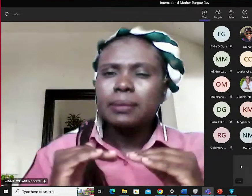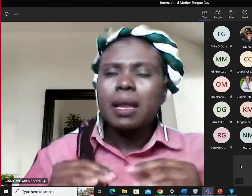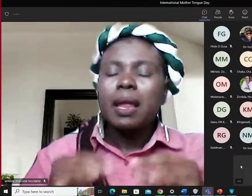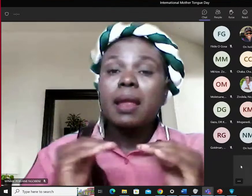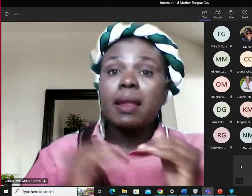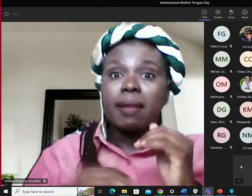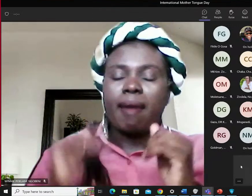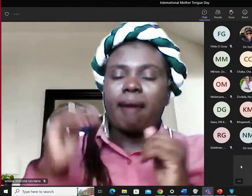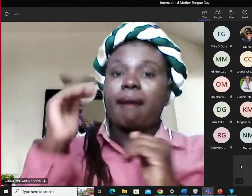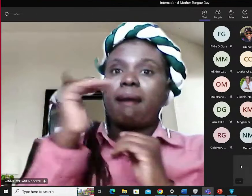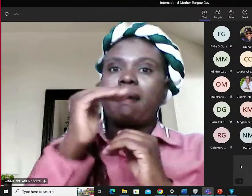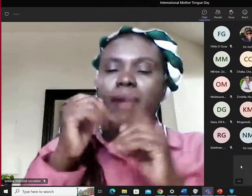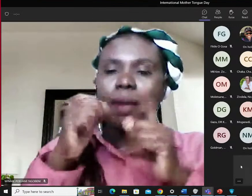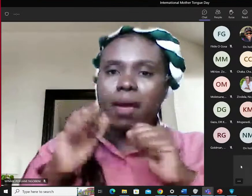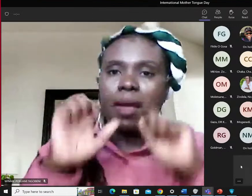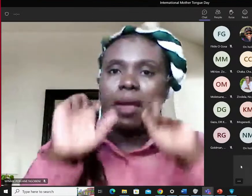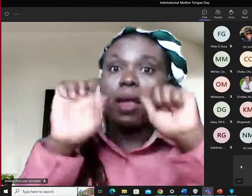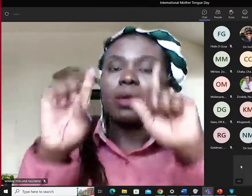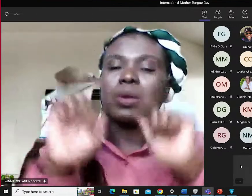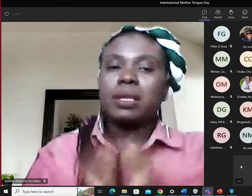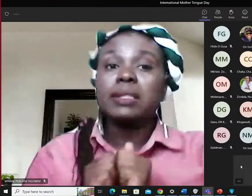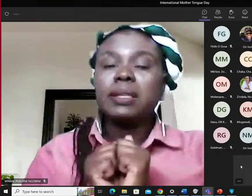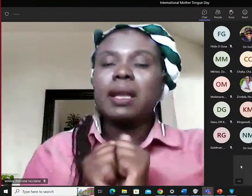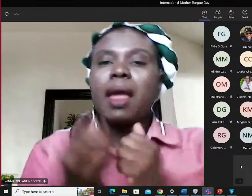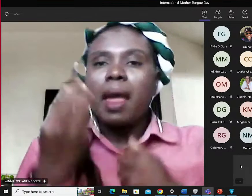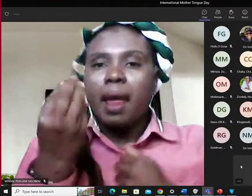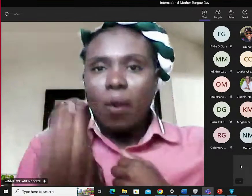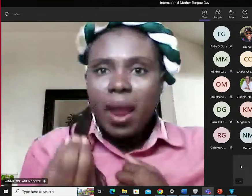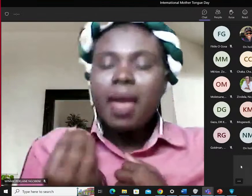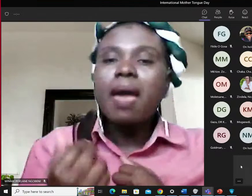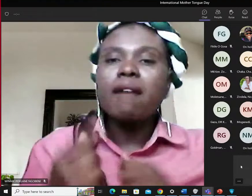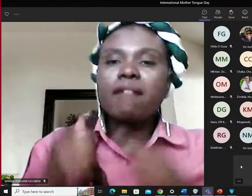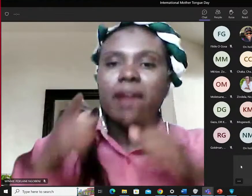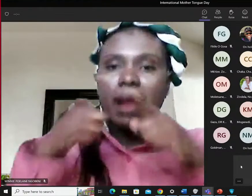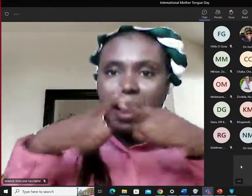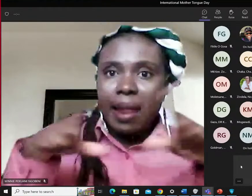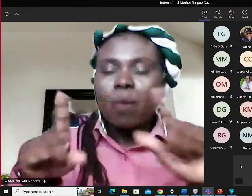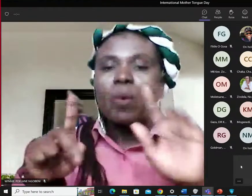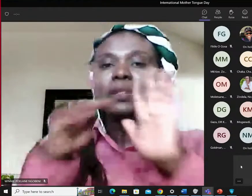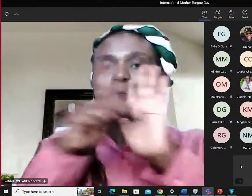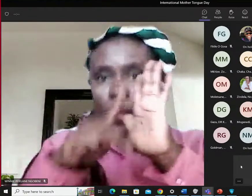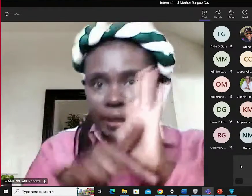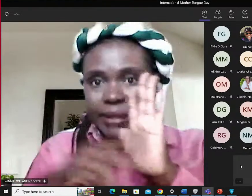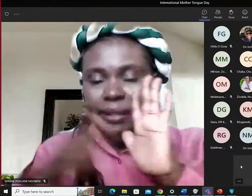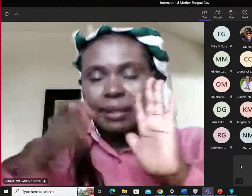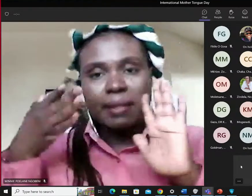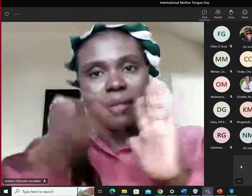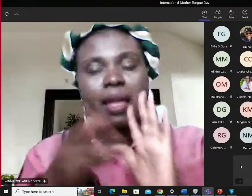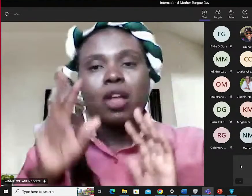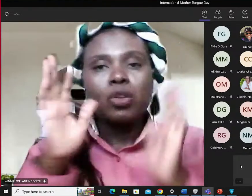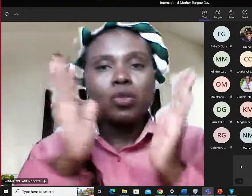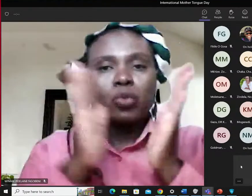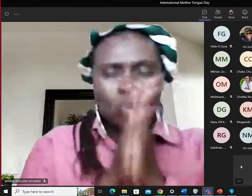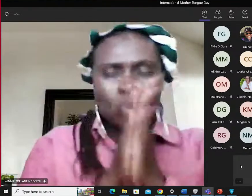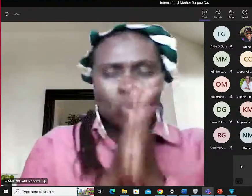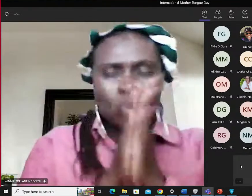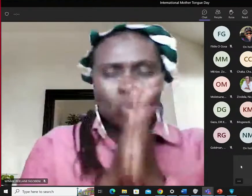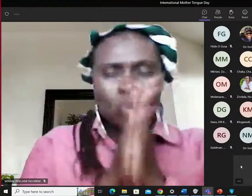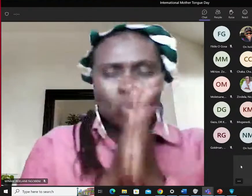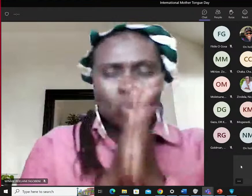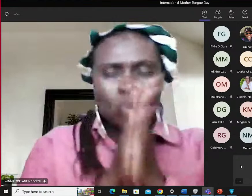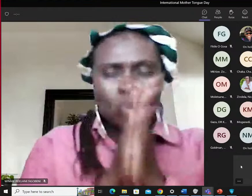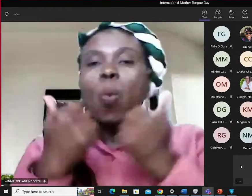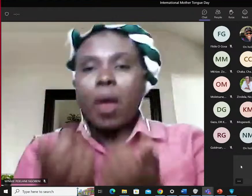in 2006, we had a language policy. Then in 2010, we revised this policy.